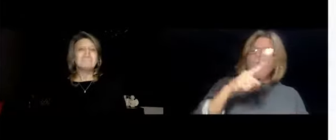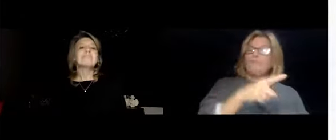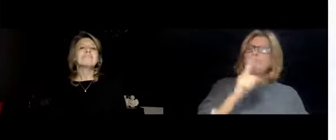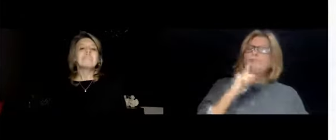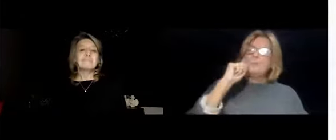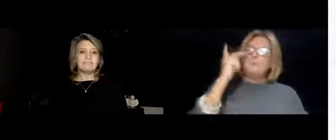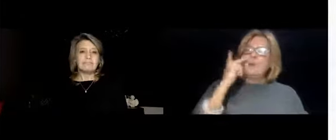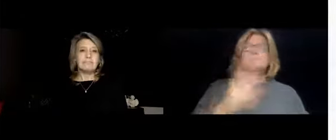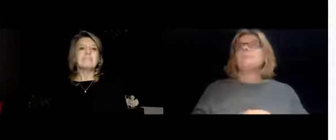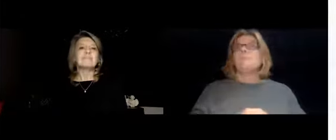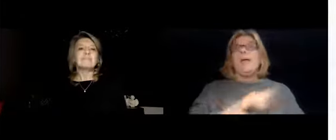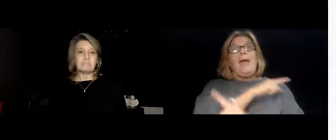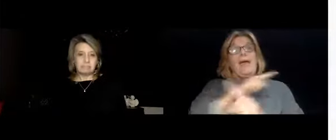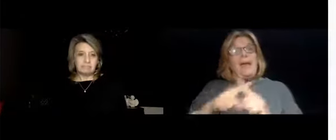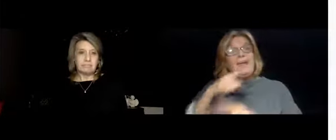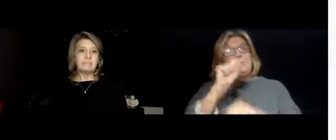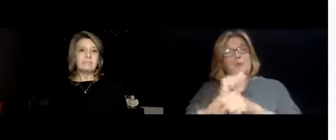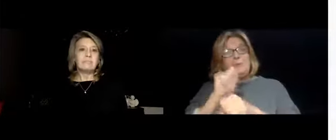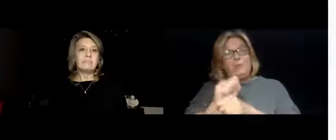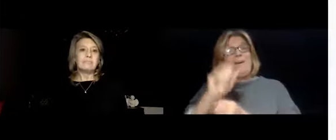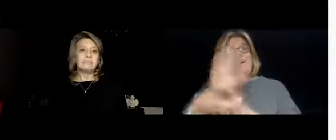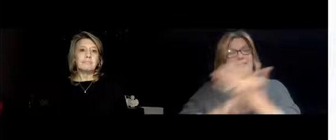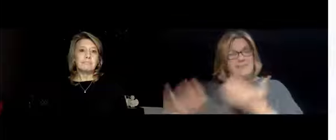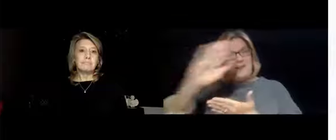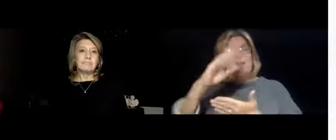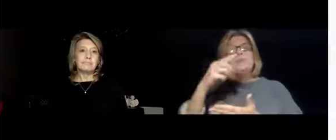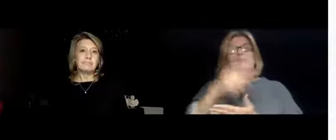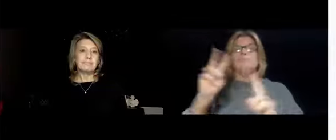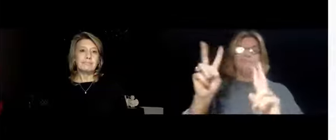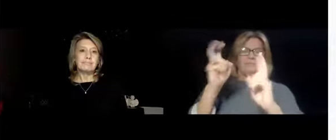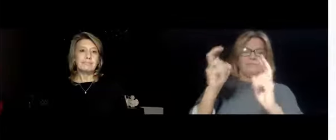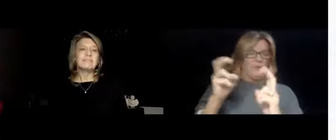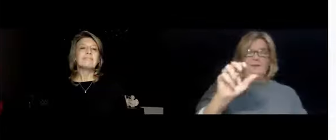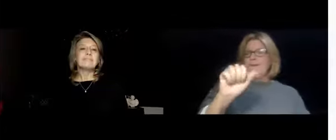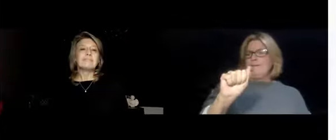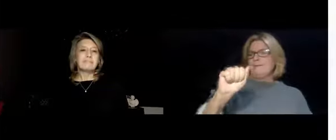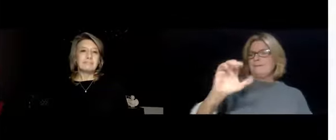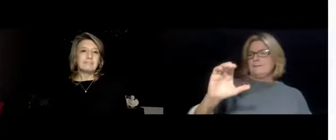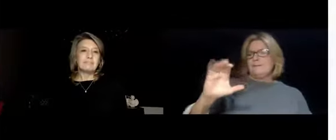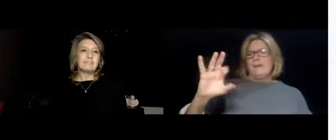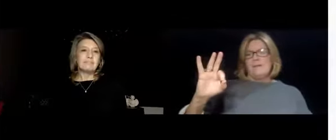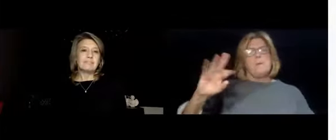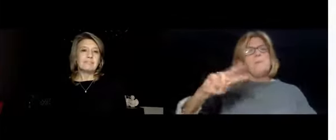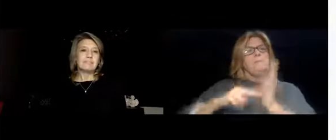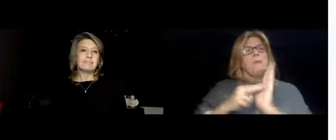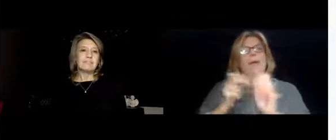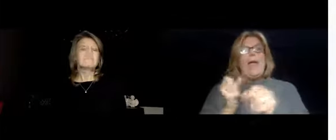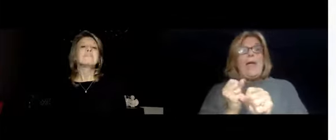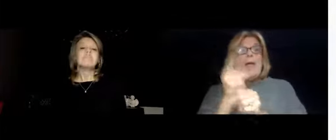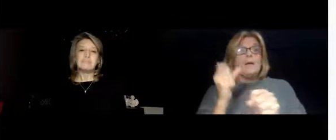And she is an SSP for people who are deaf-blind, and also works in the college